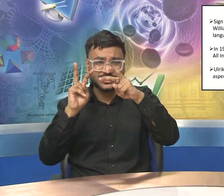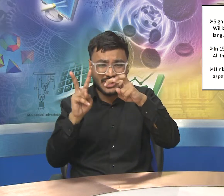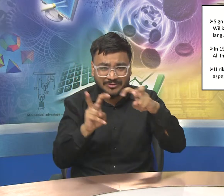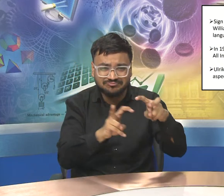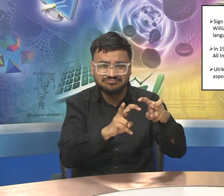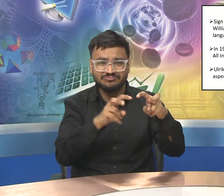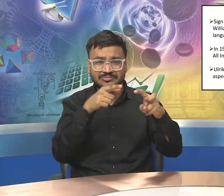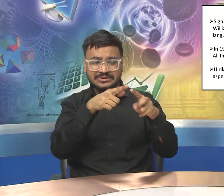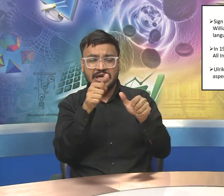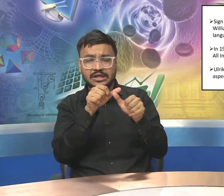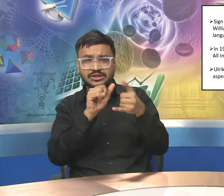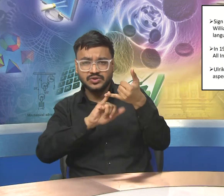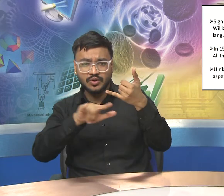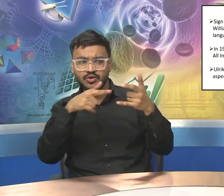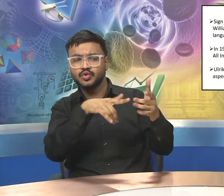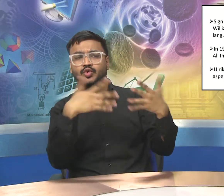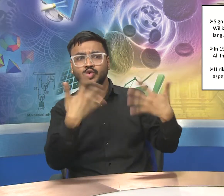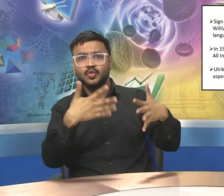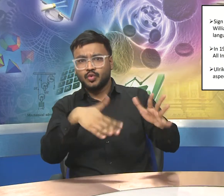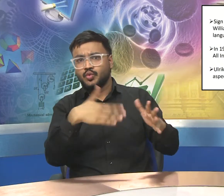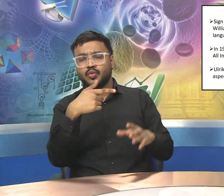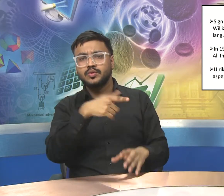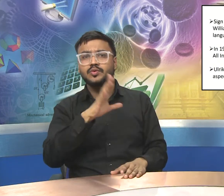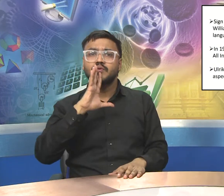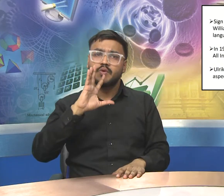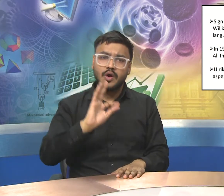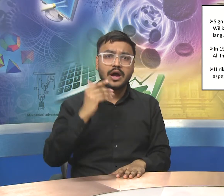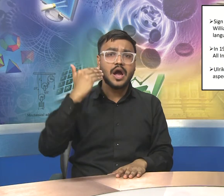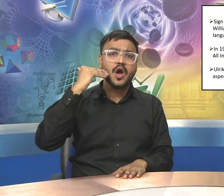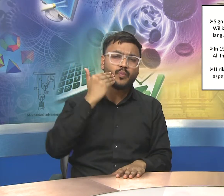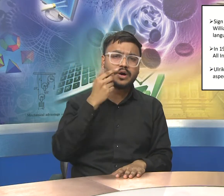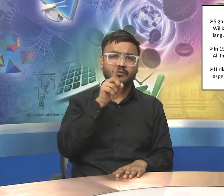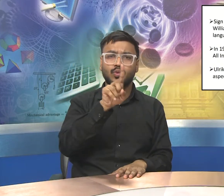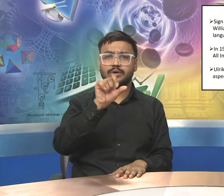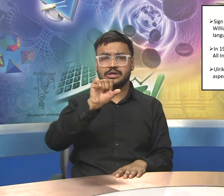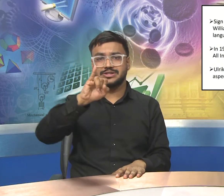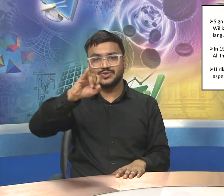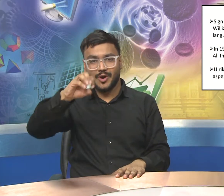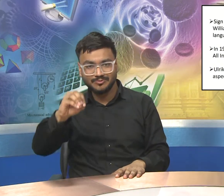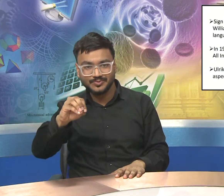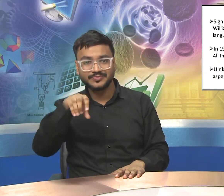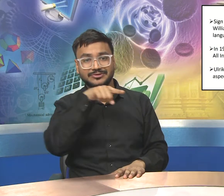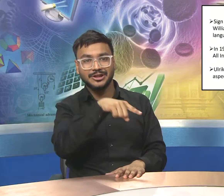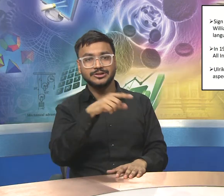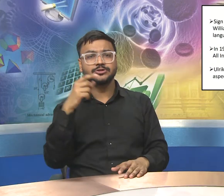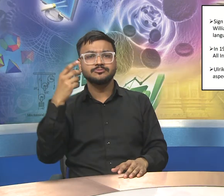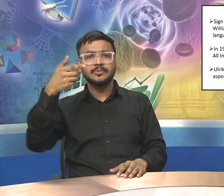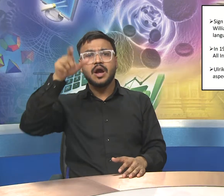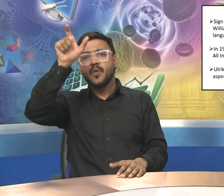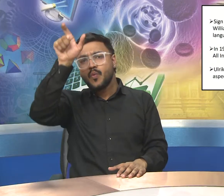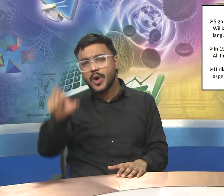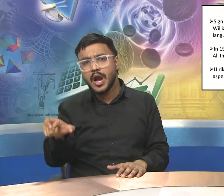Sign language linguistic research of ASL in 1960s by William